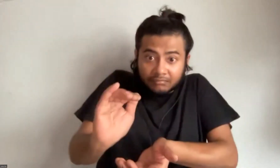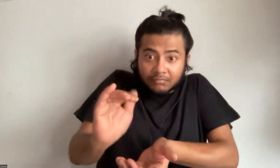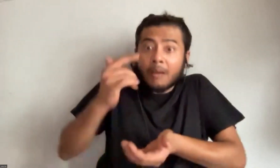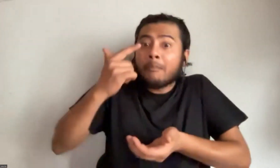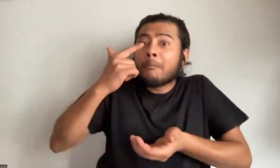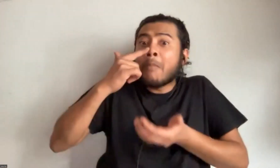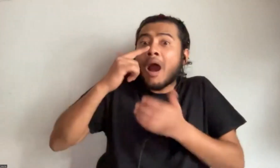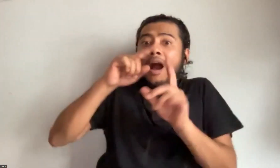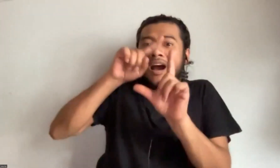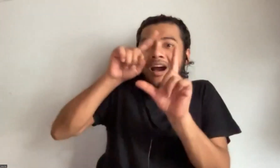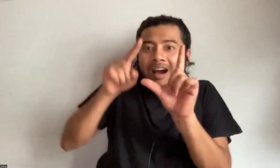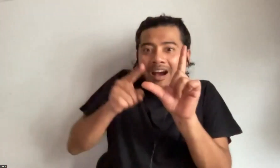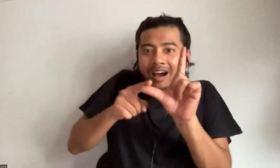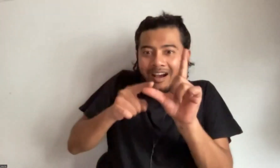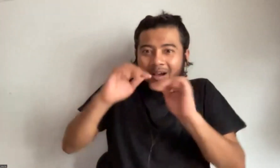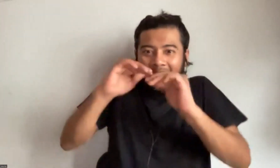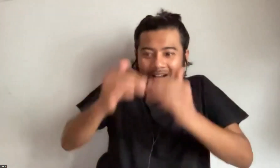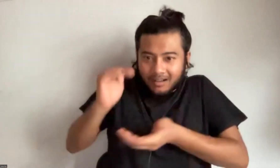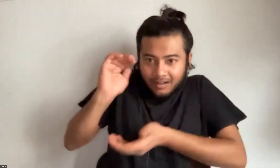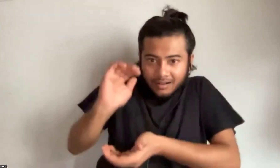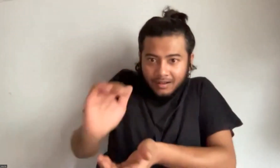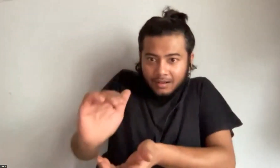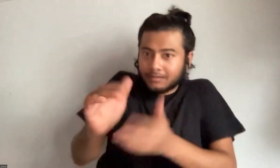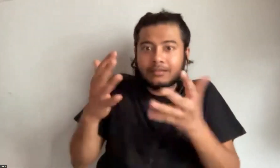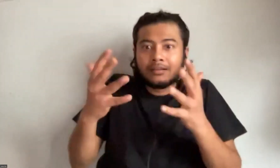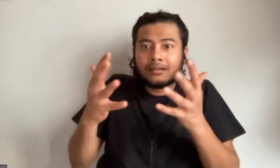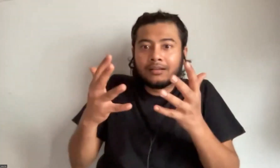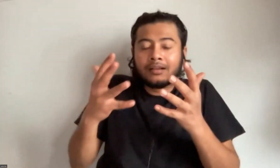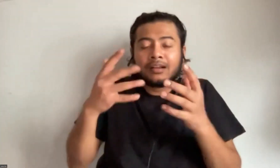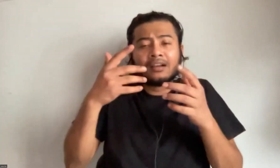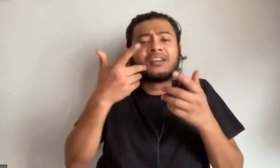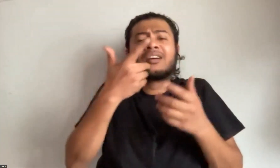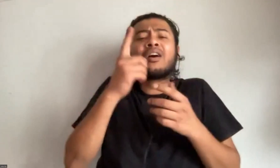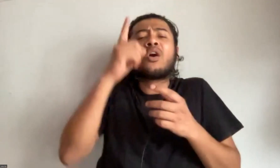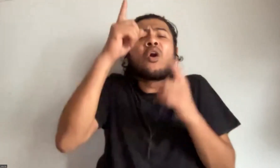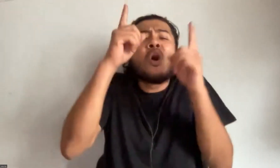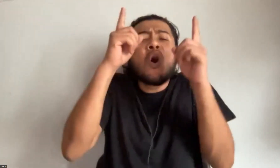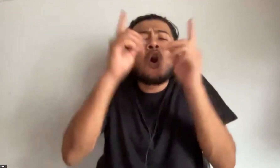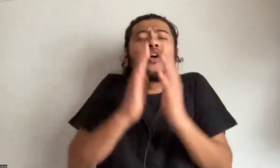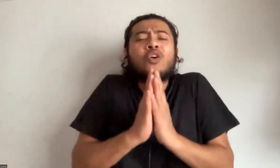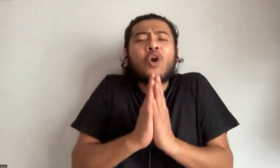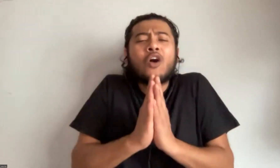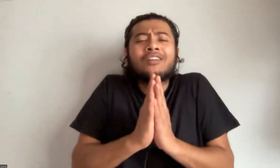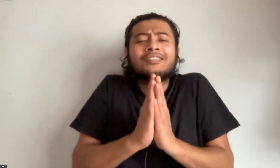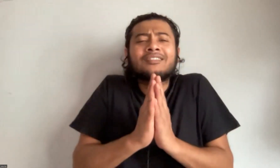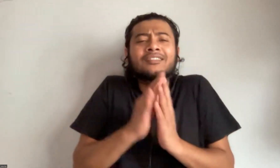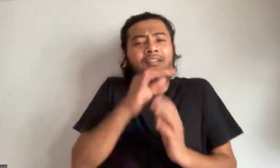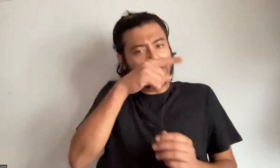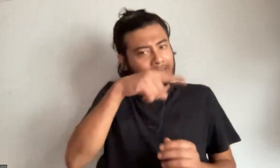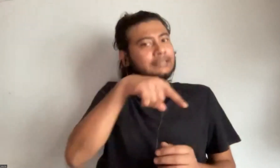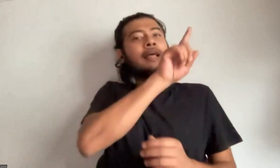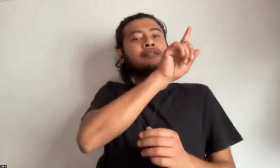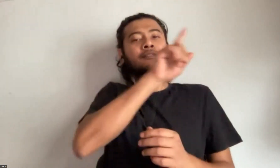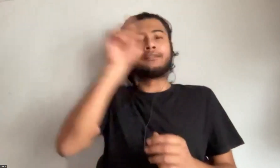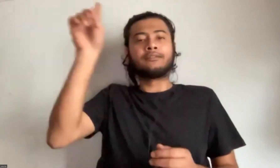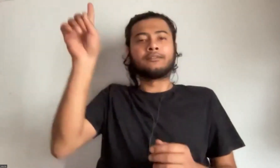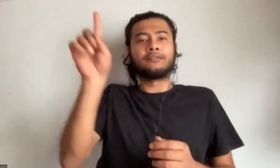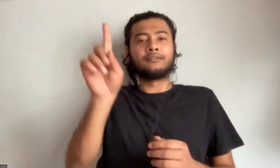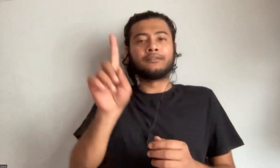We cannot command Krishna to come and take birth in this material world, but Krishna comes at his own will. And when